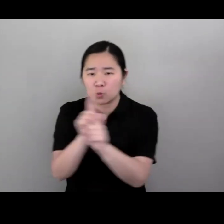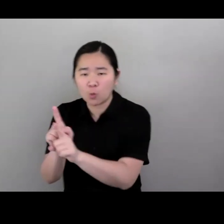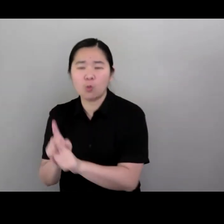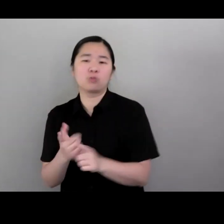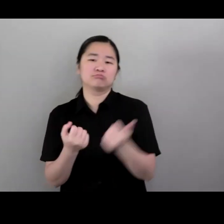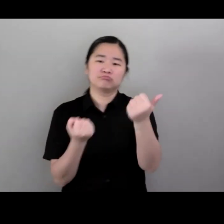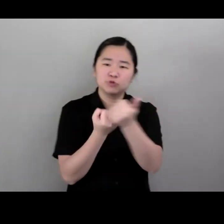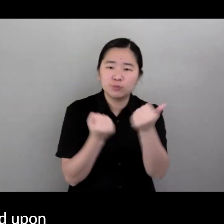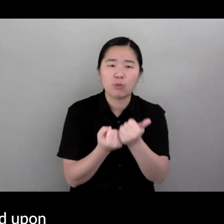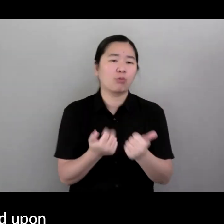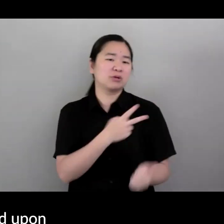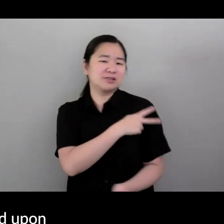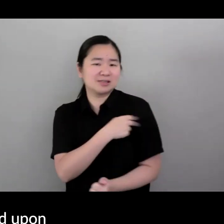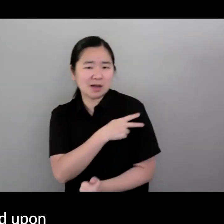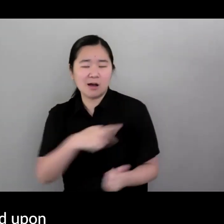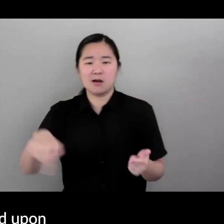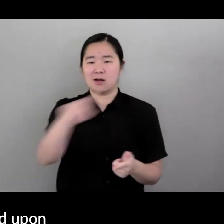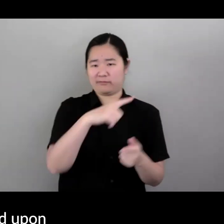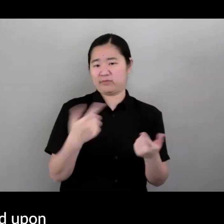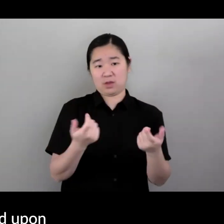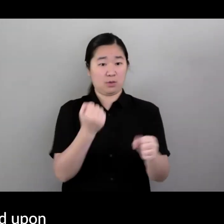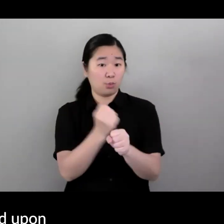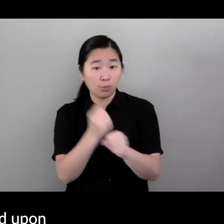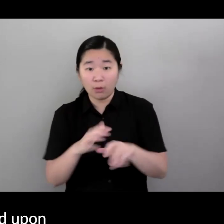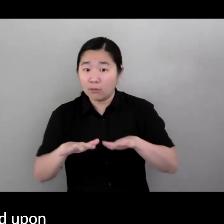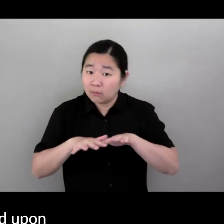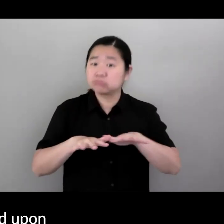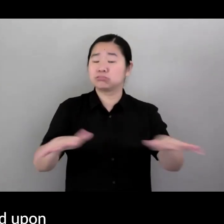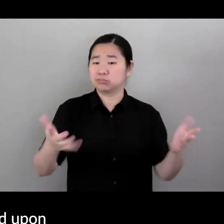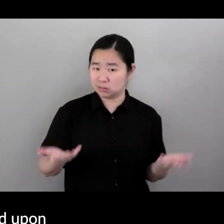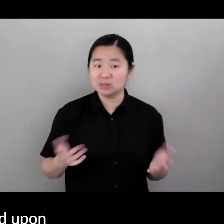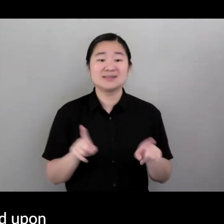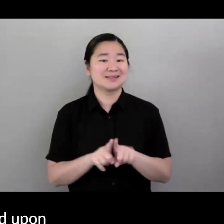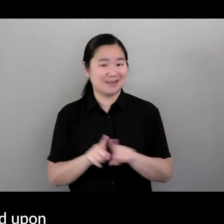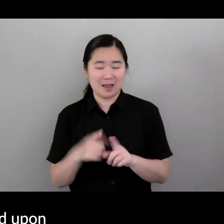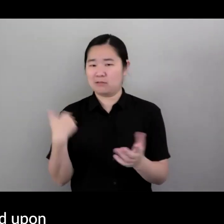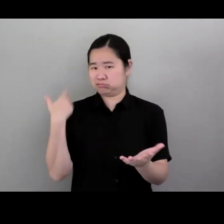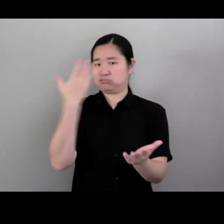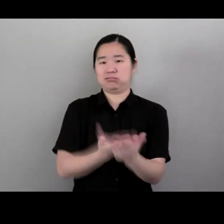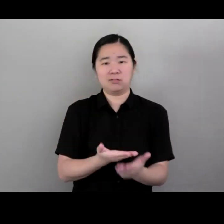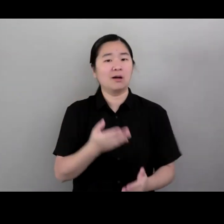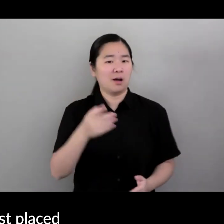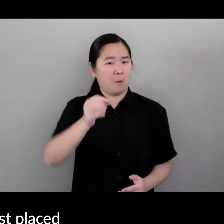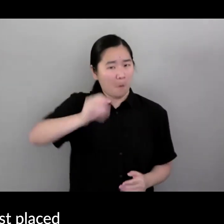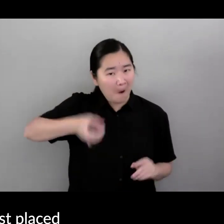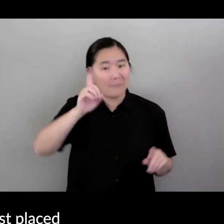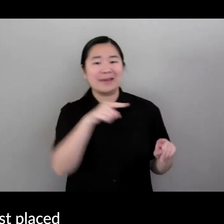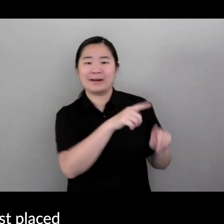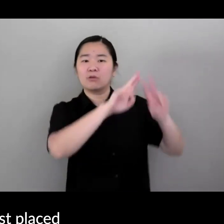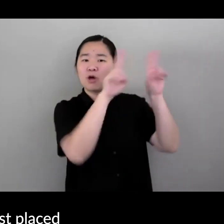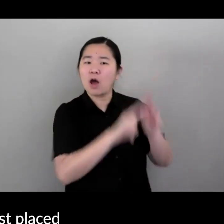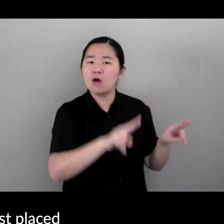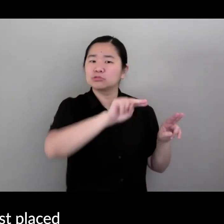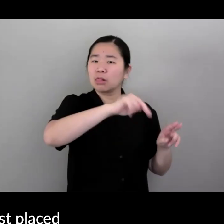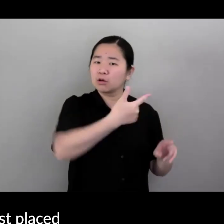these close connections, OPDs are often called upon also to support survivors. But